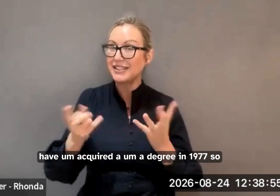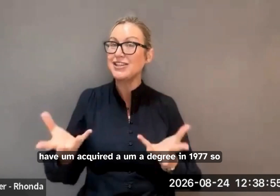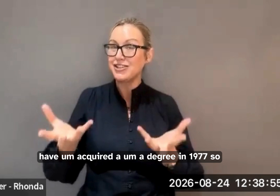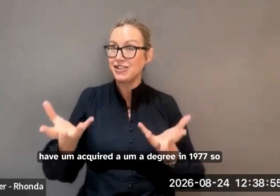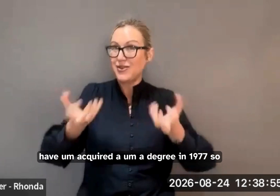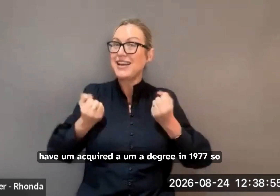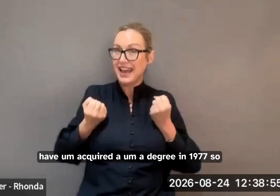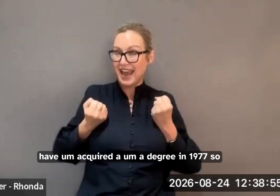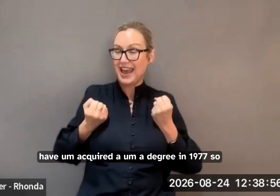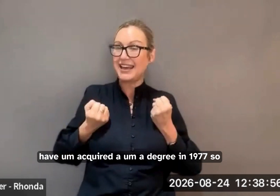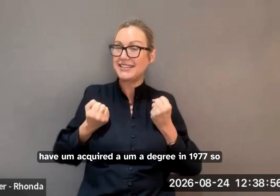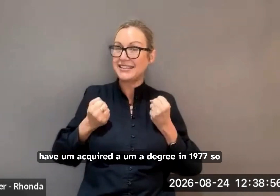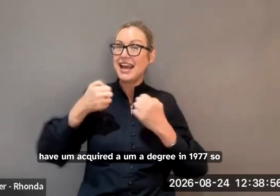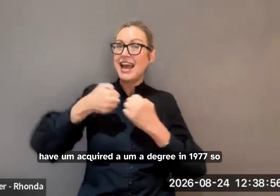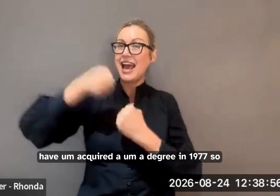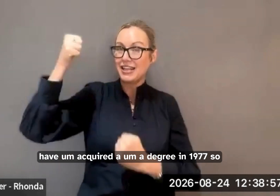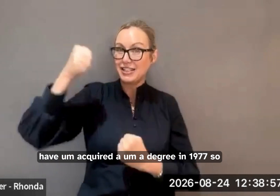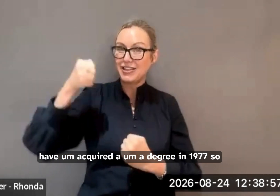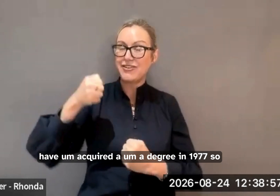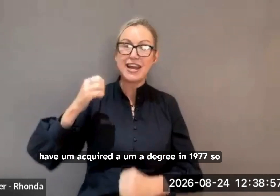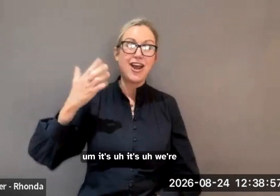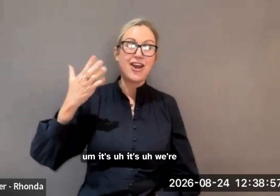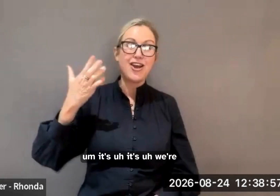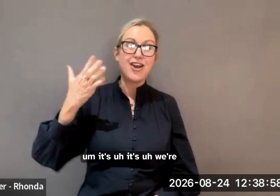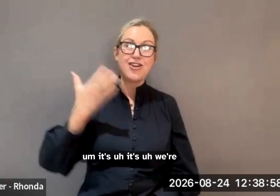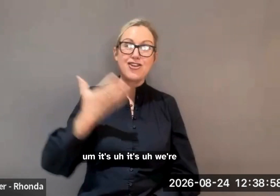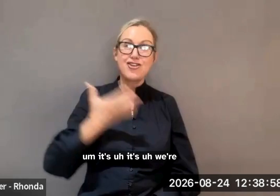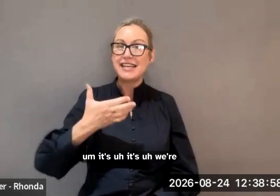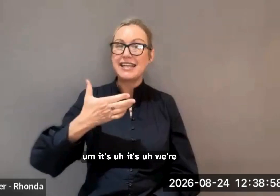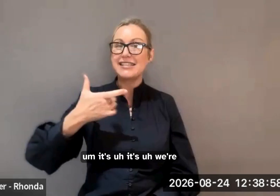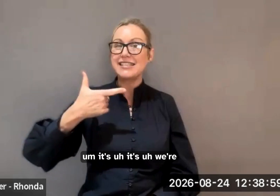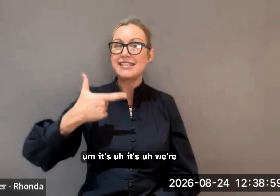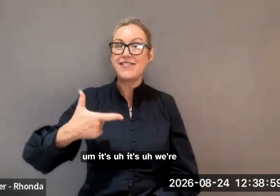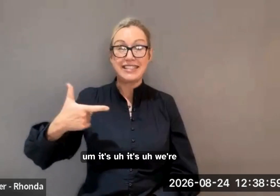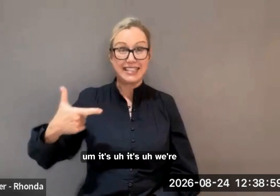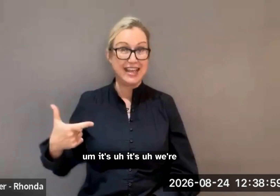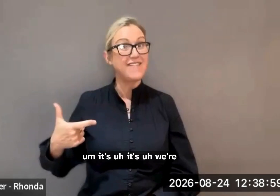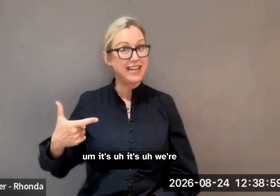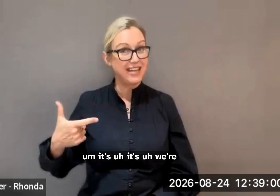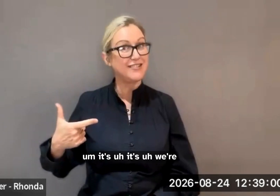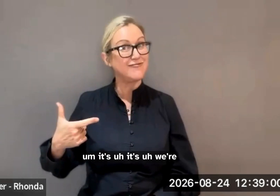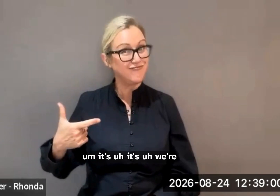acquired a degree in 1977. So